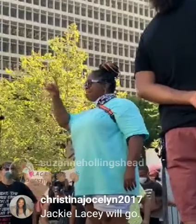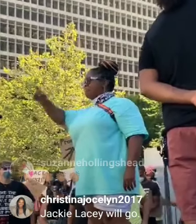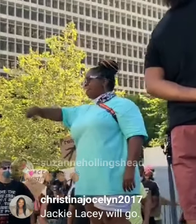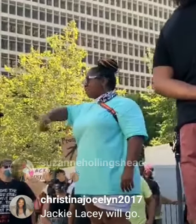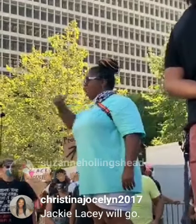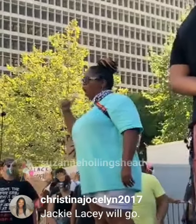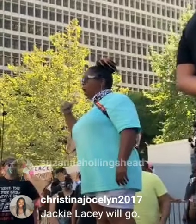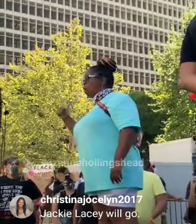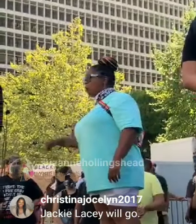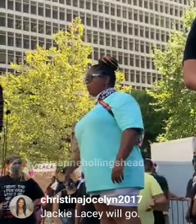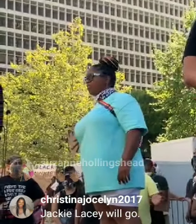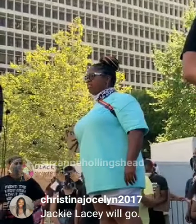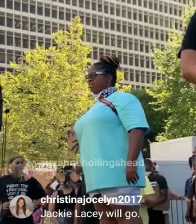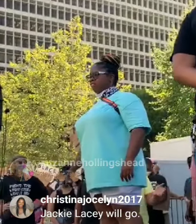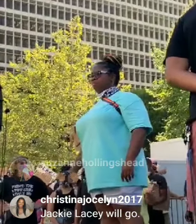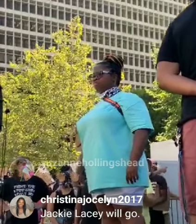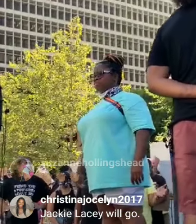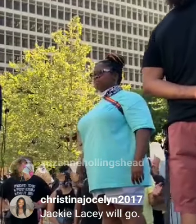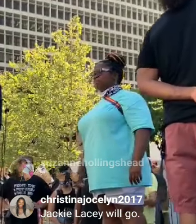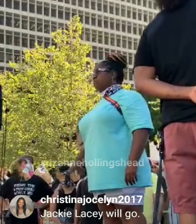Jackie Lacey must go! Jackie Lacey must go!